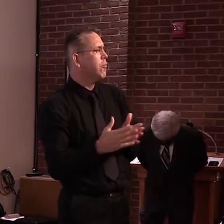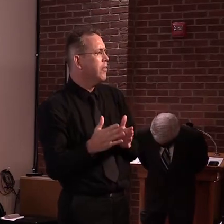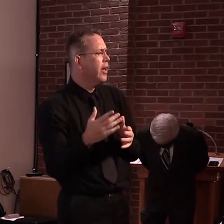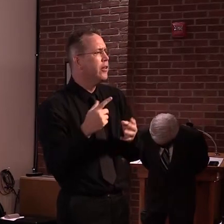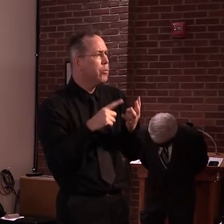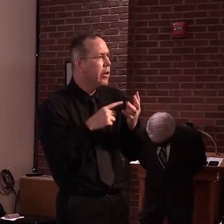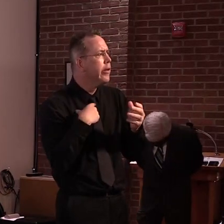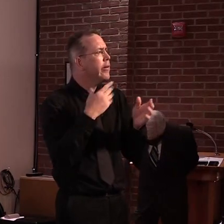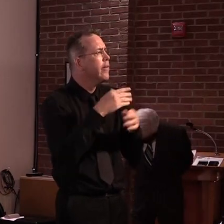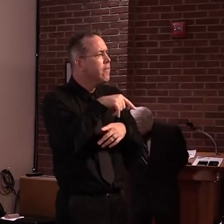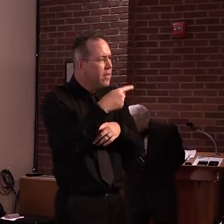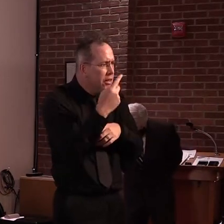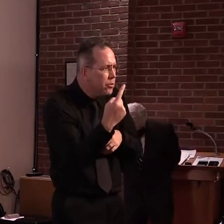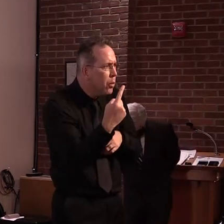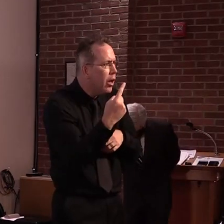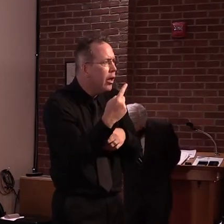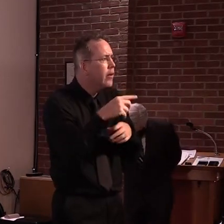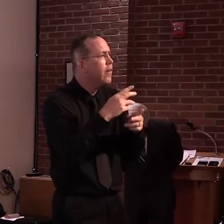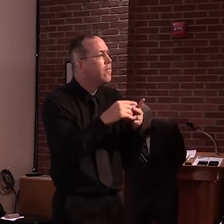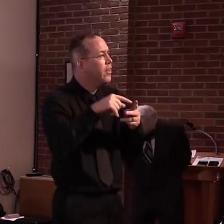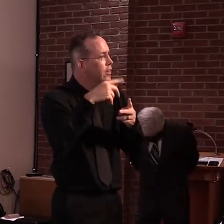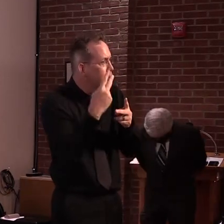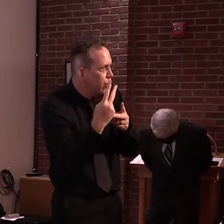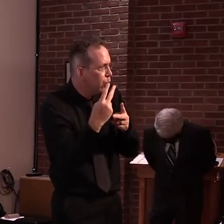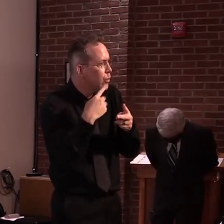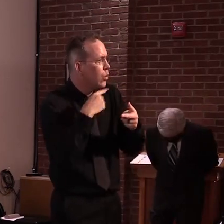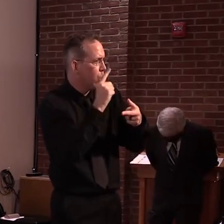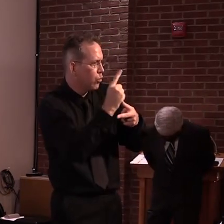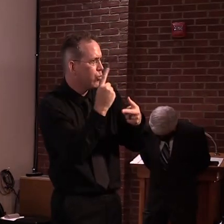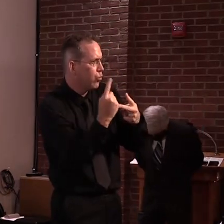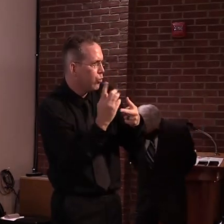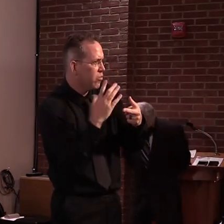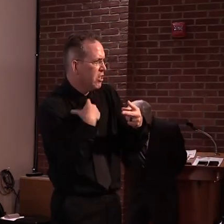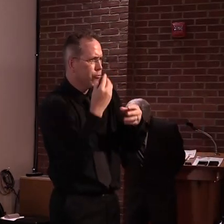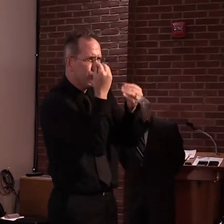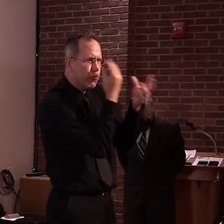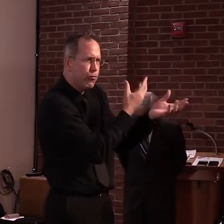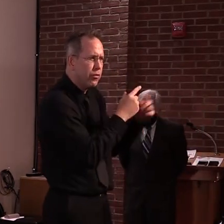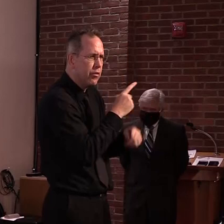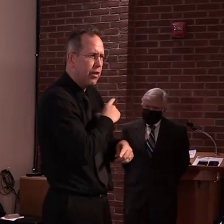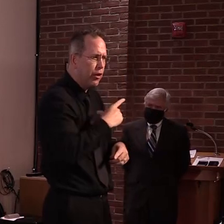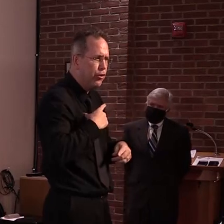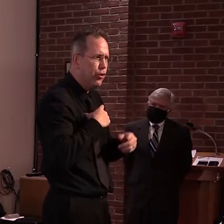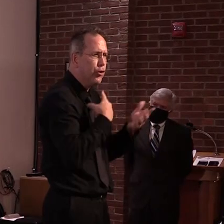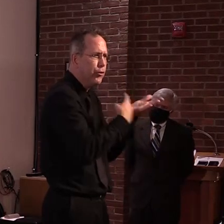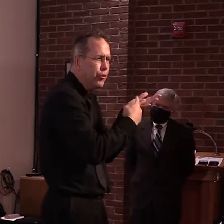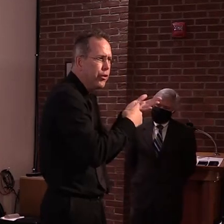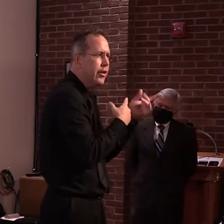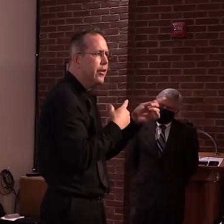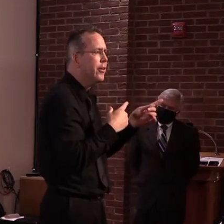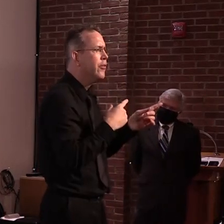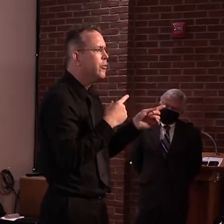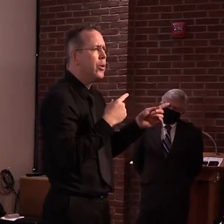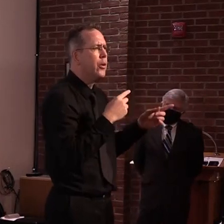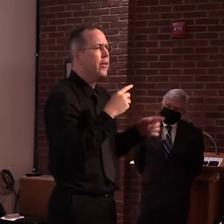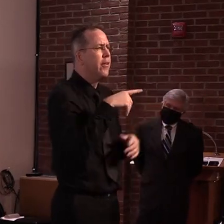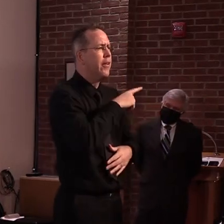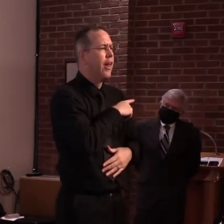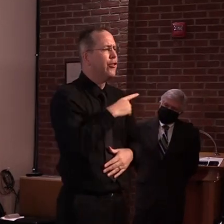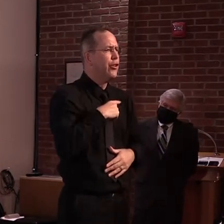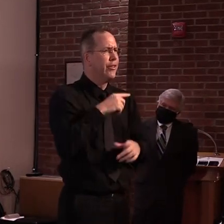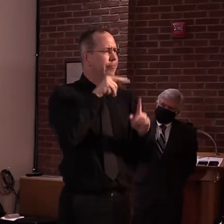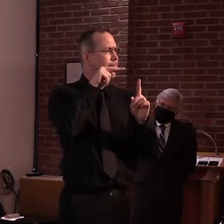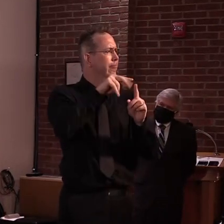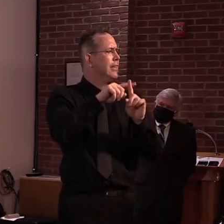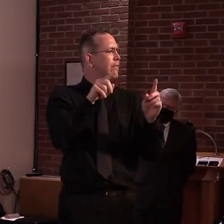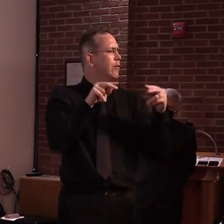this is a $400 million package intended to allow our businesses and economy to survive and thrive. The goal has